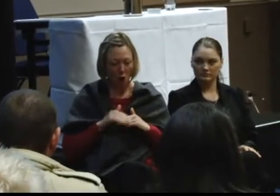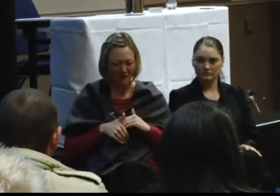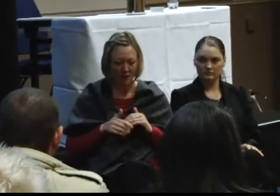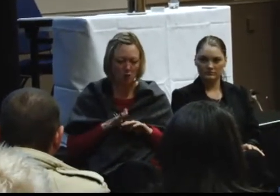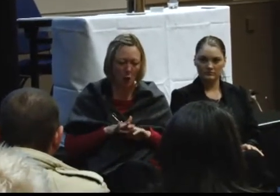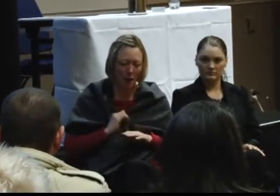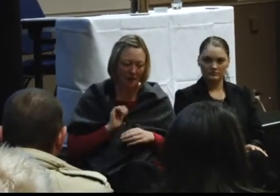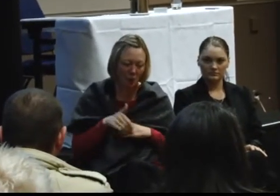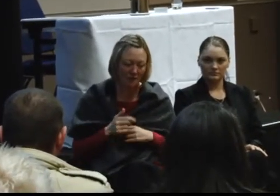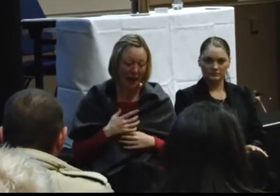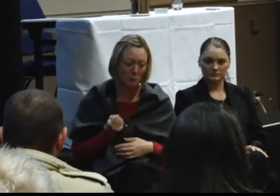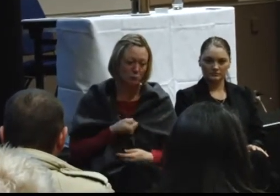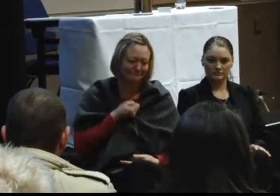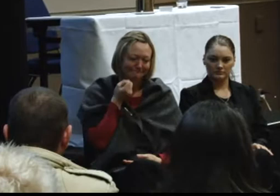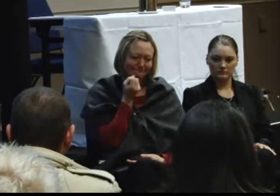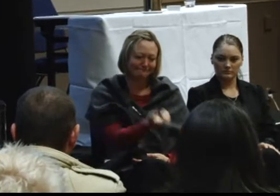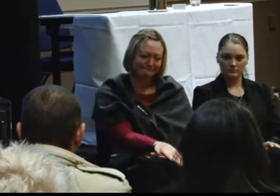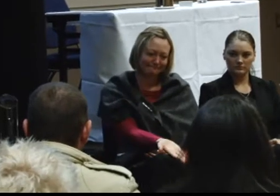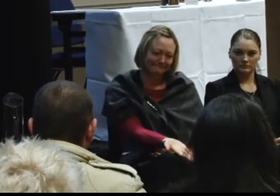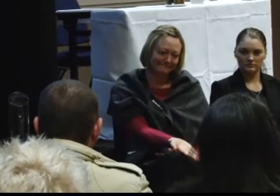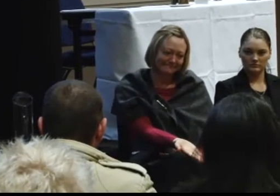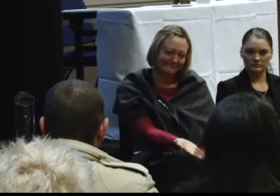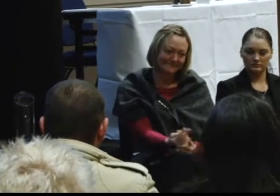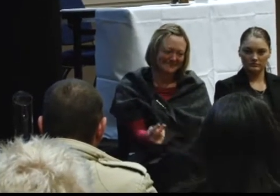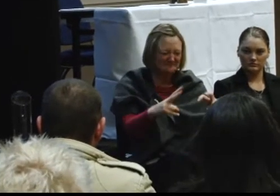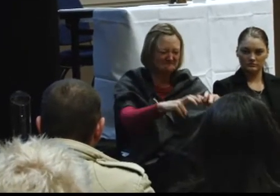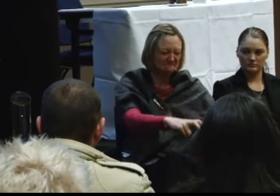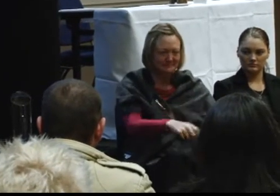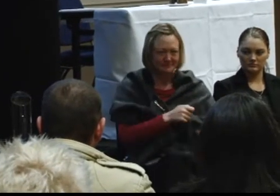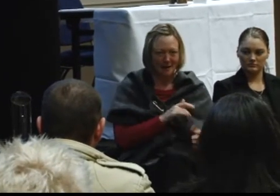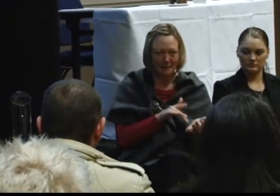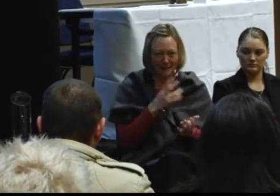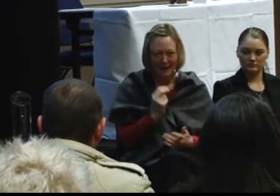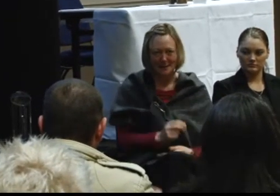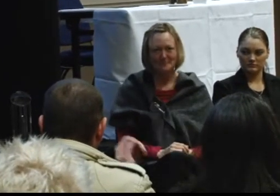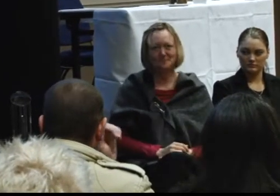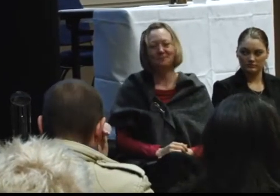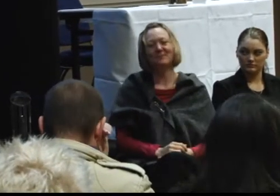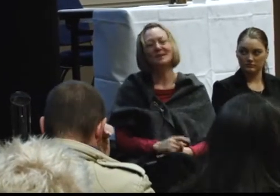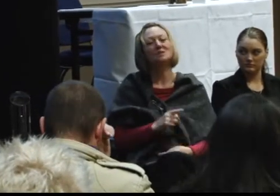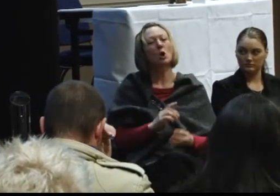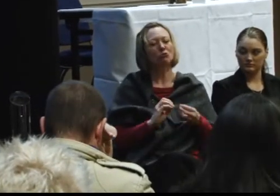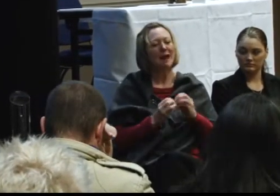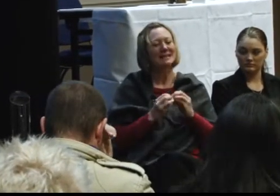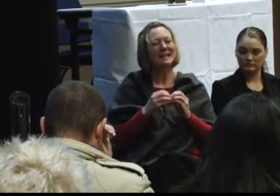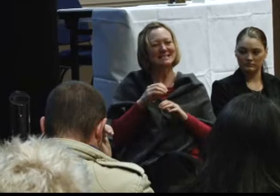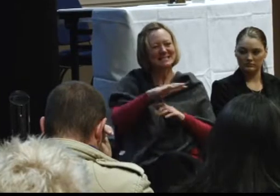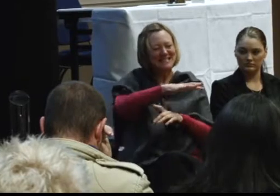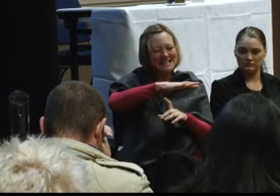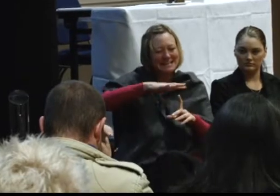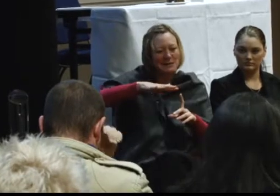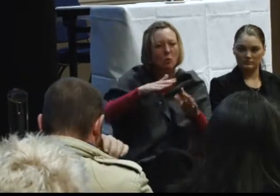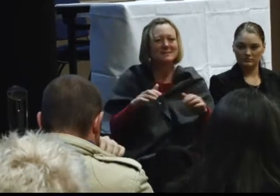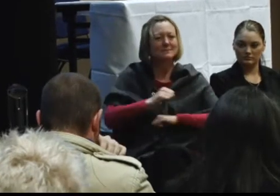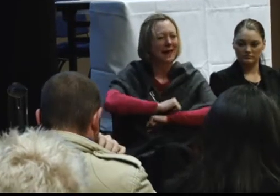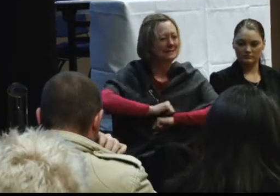it out there and let them see what that was all about. So they, you know, it was about creating a scene or a space that was going to be really